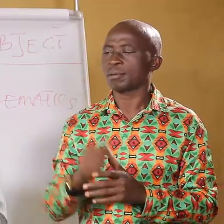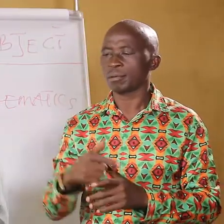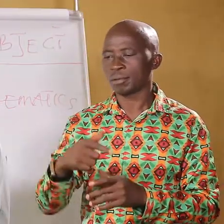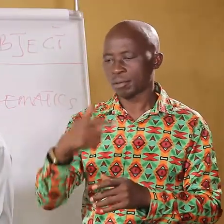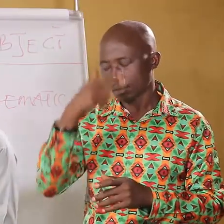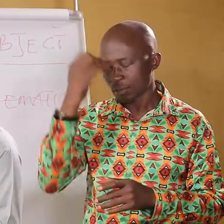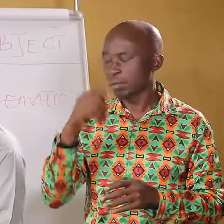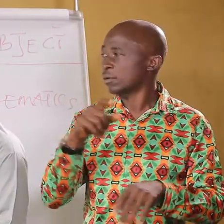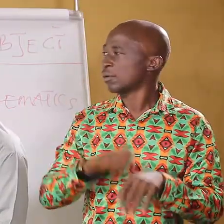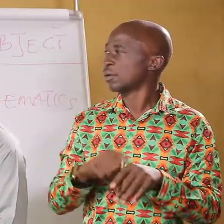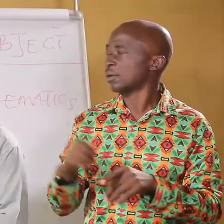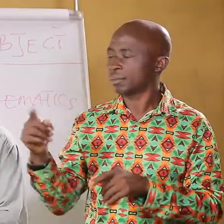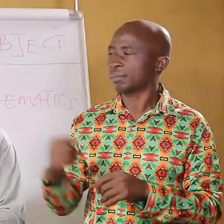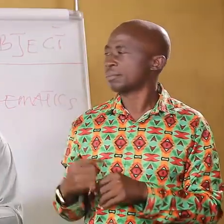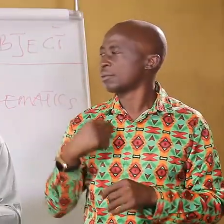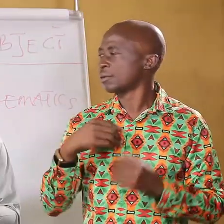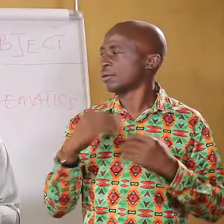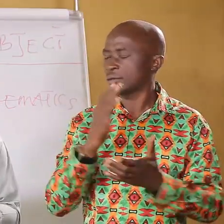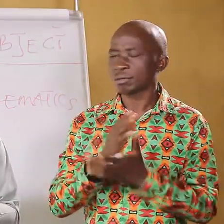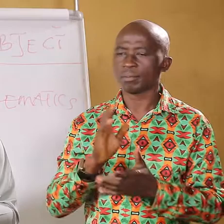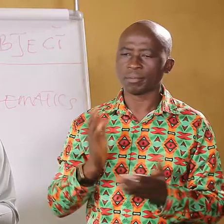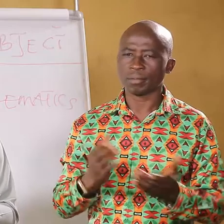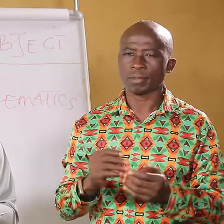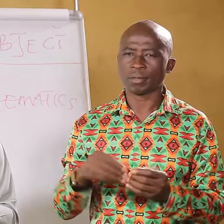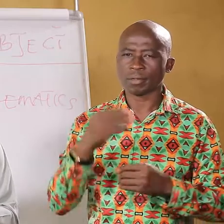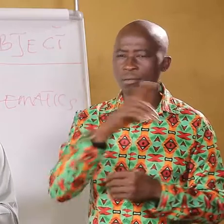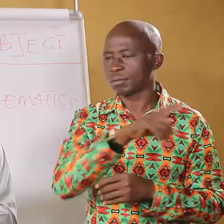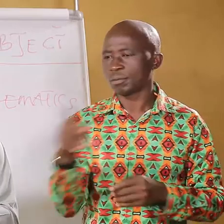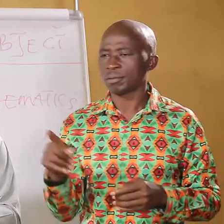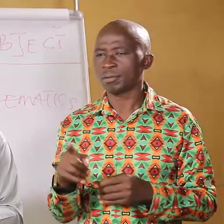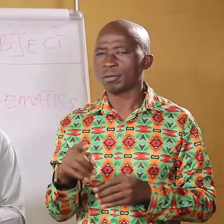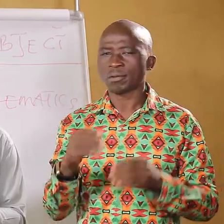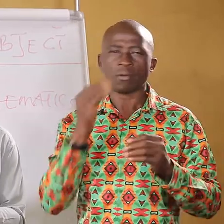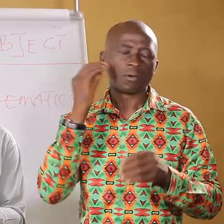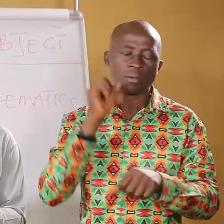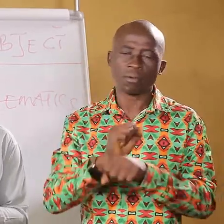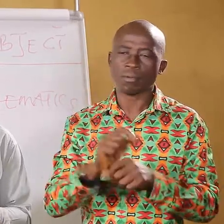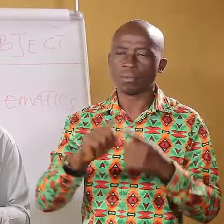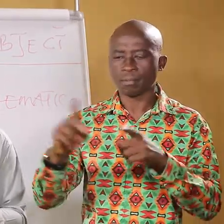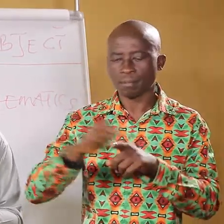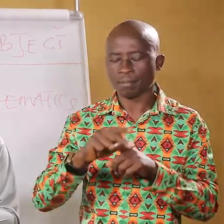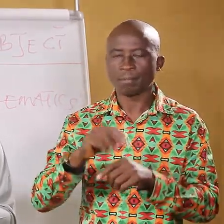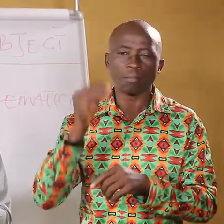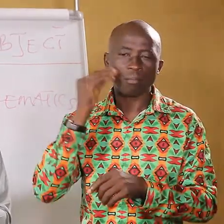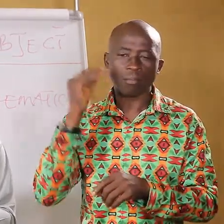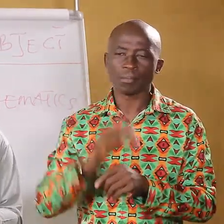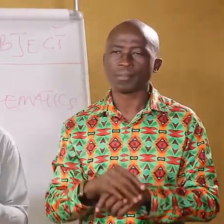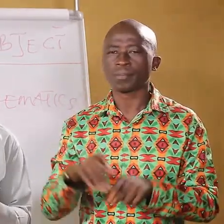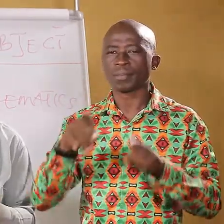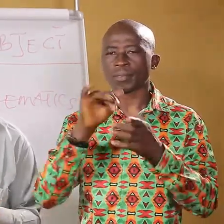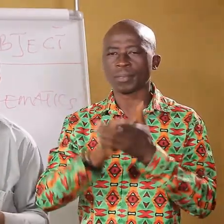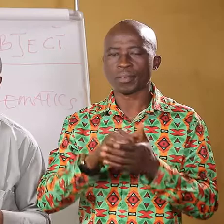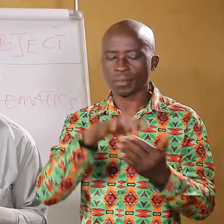time factor, we'll stop here and I will give you assignment for you to practice at home so that you